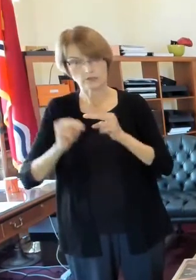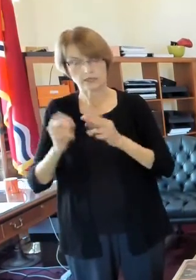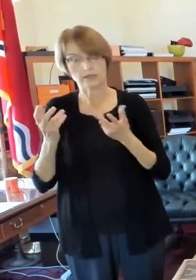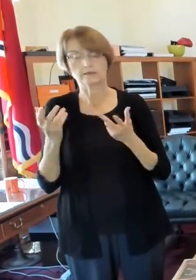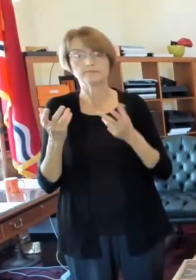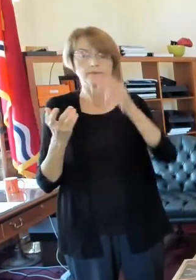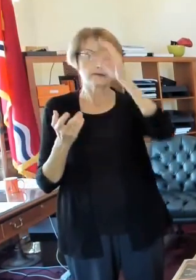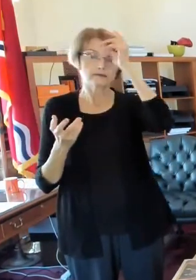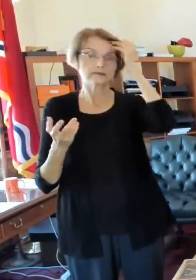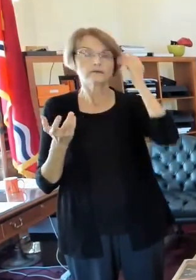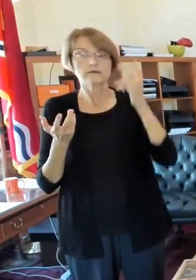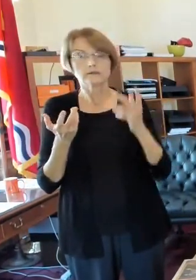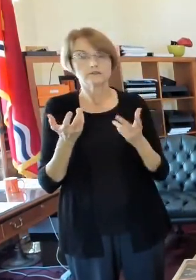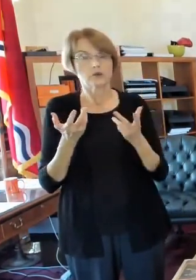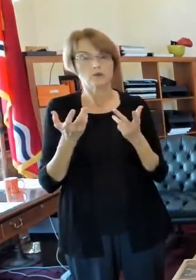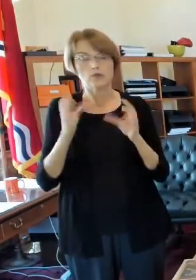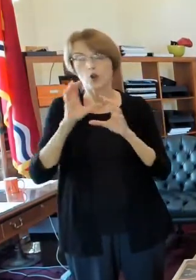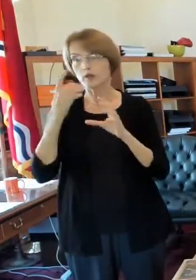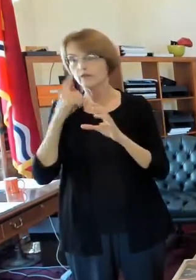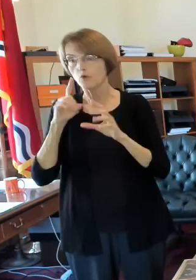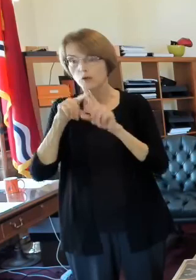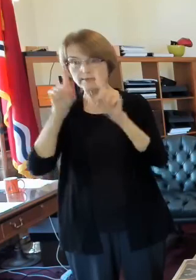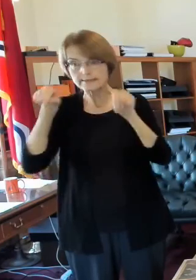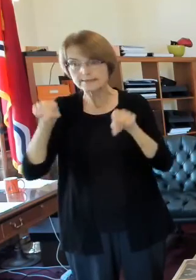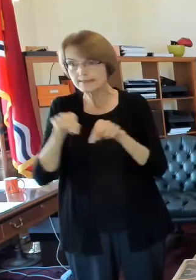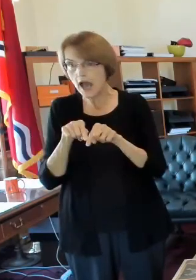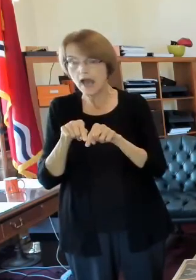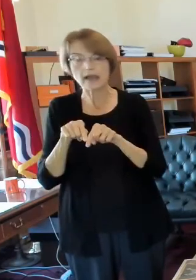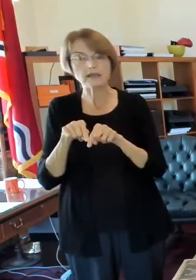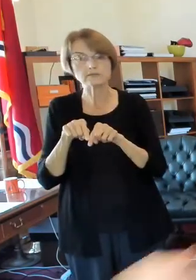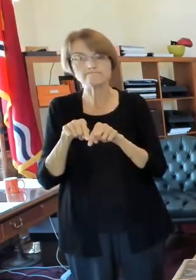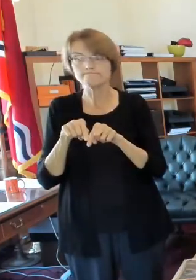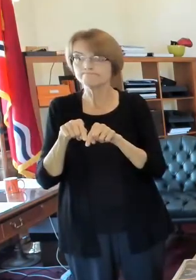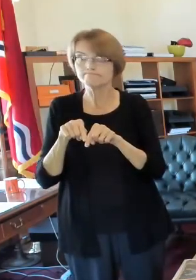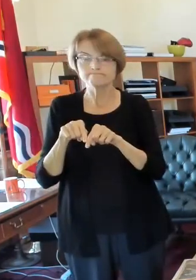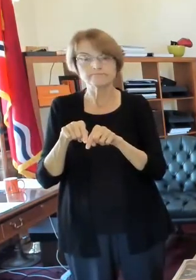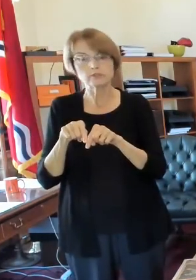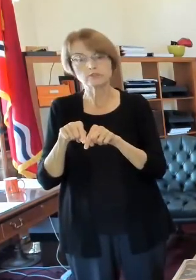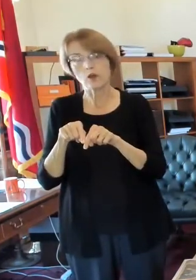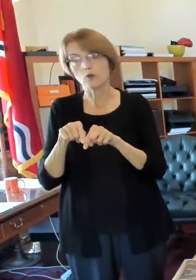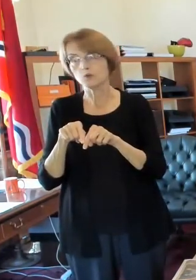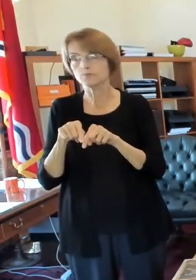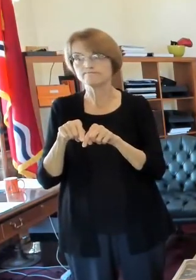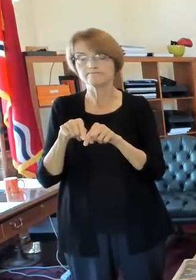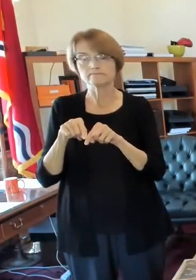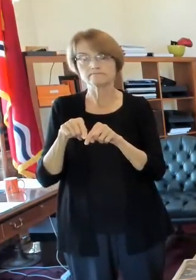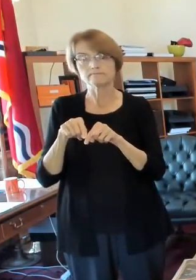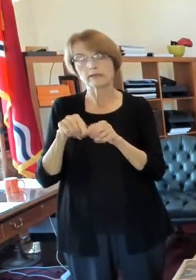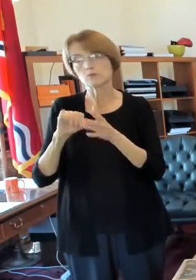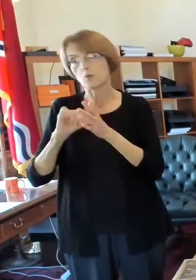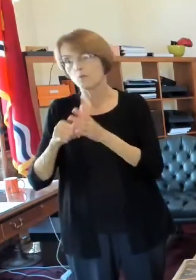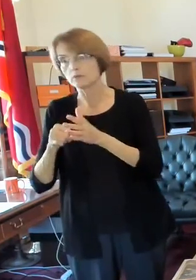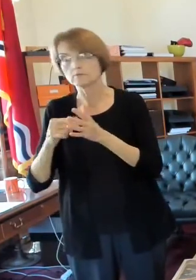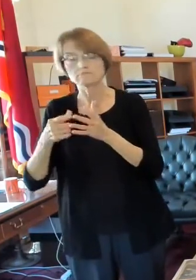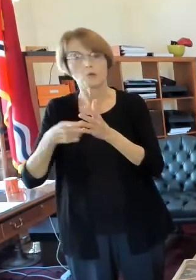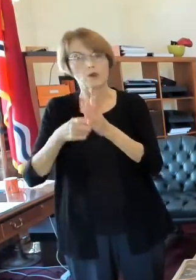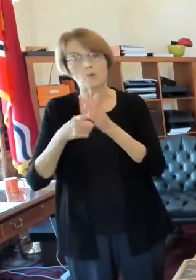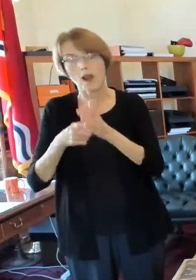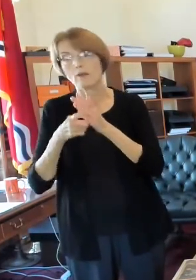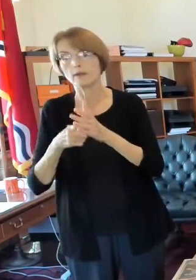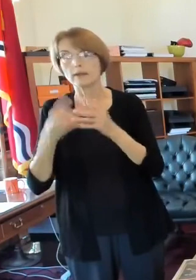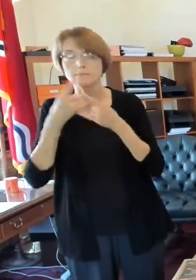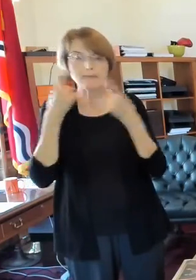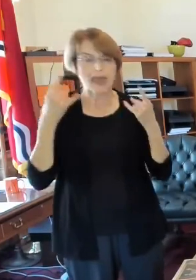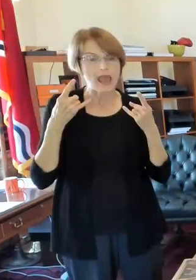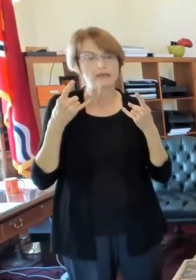signs about social distancing and masks. Does the health department have any signage available or anything that the city can